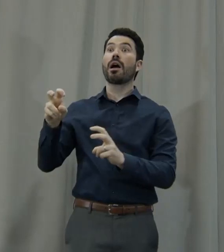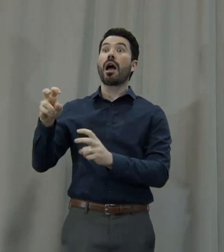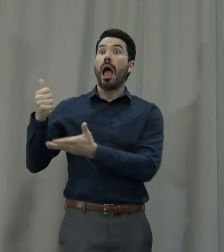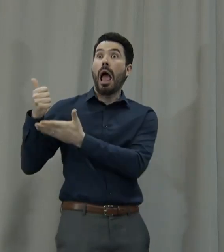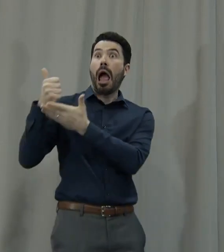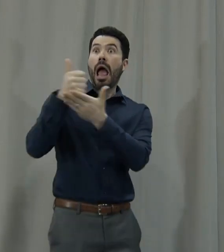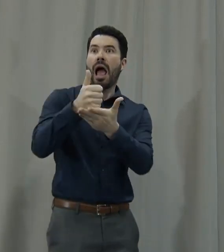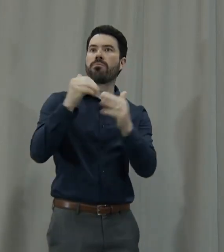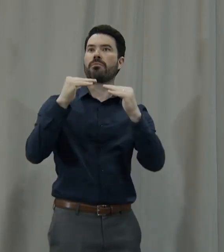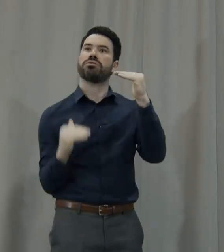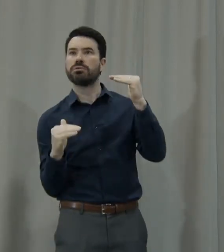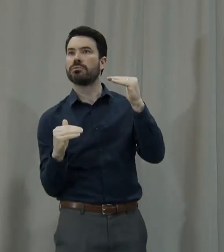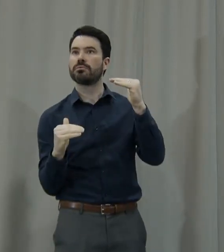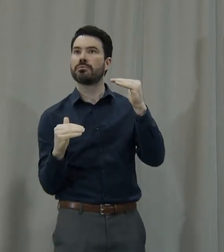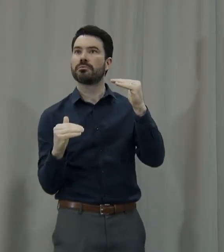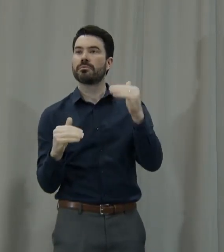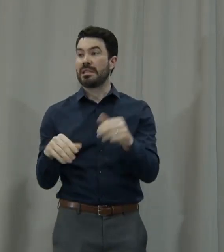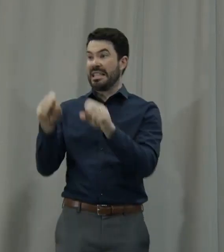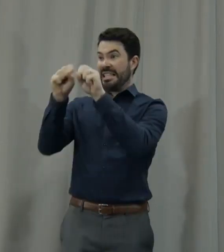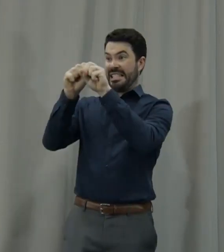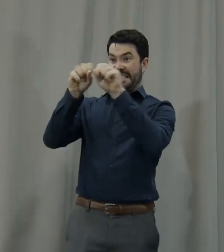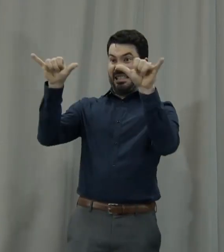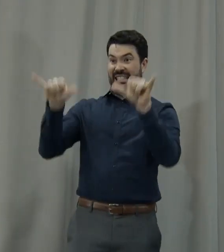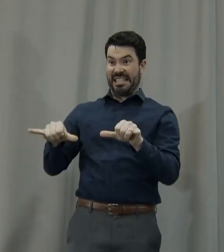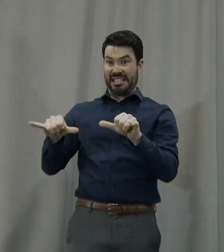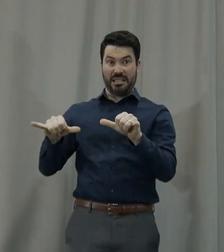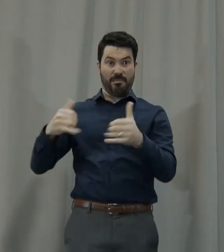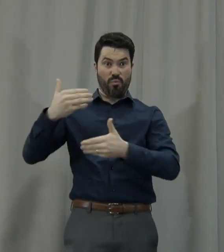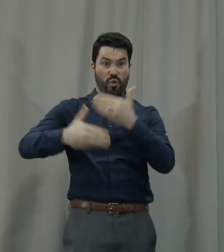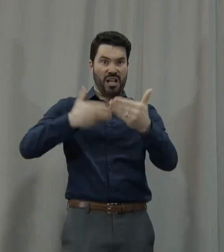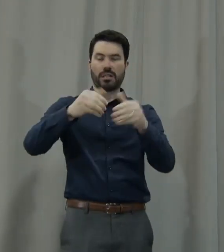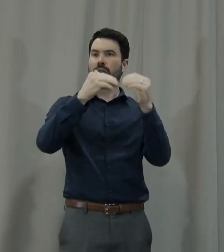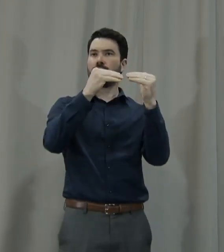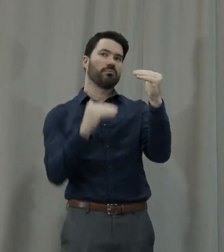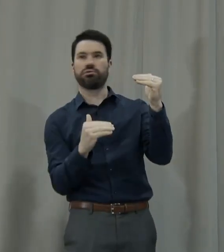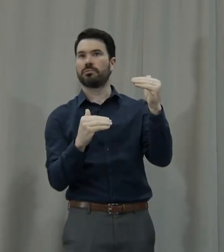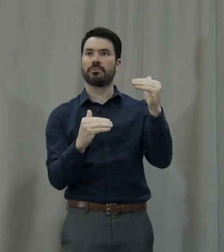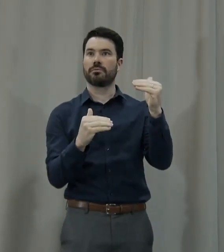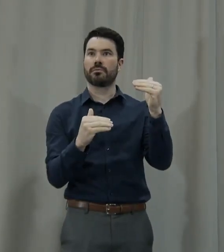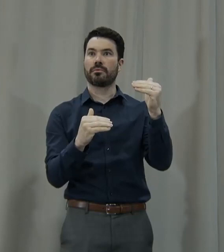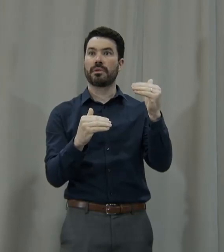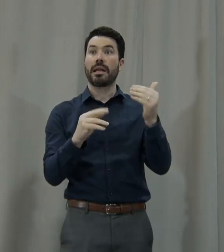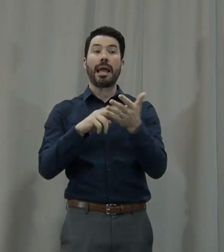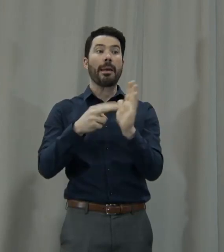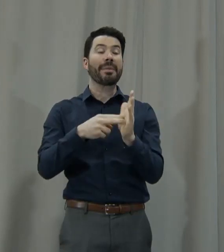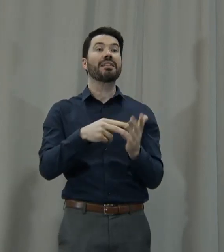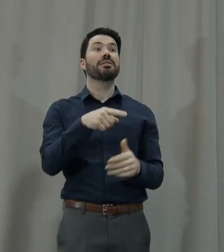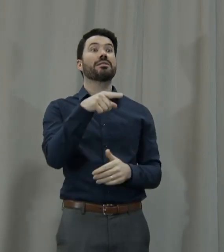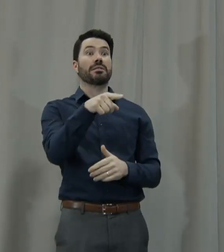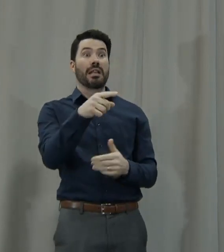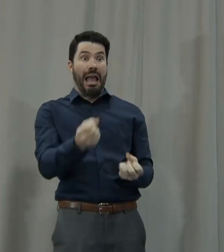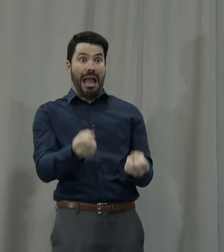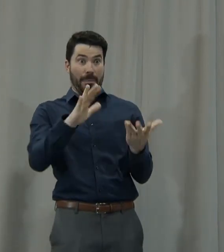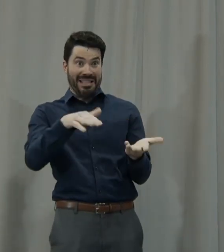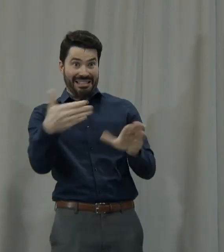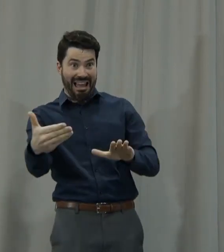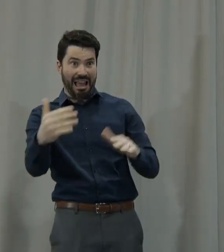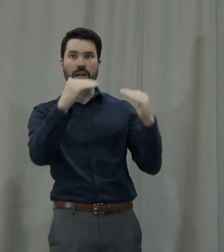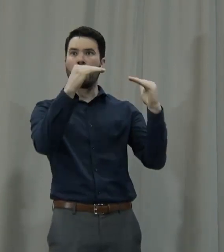disparate systems result in higher death rates and